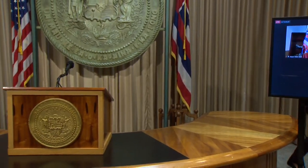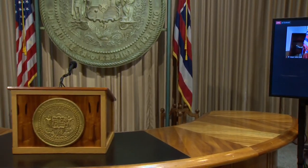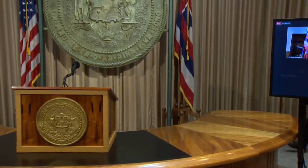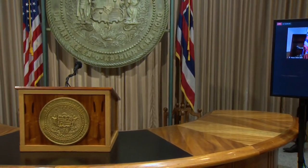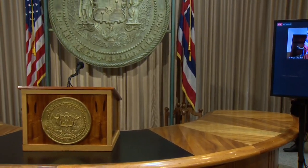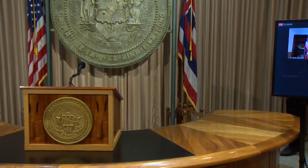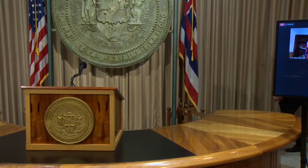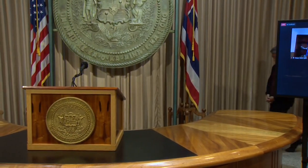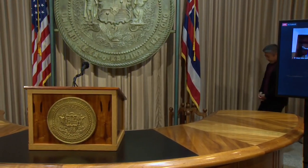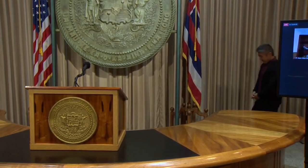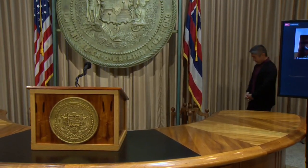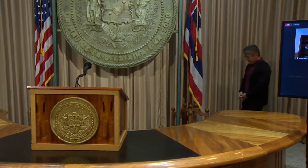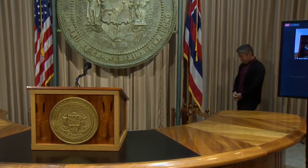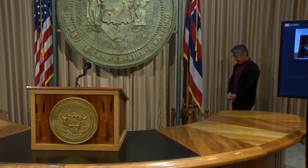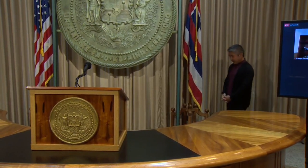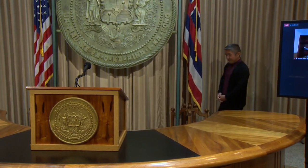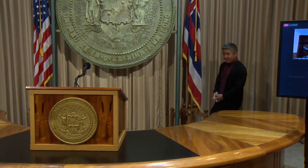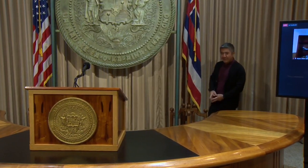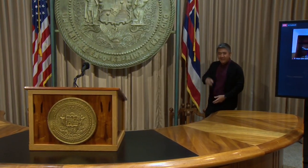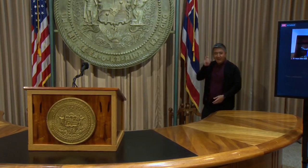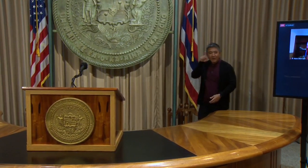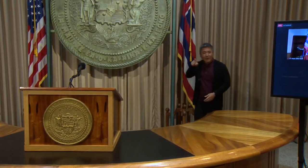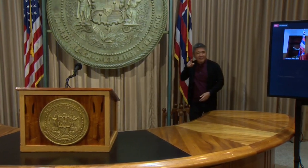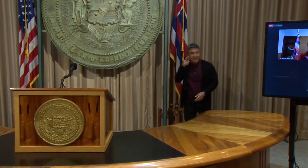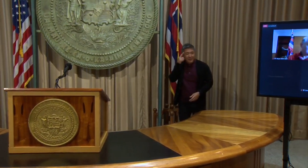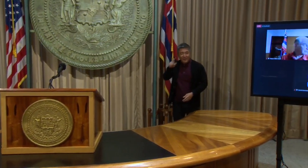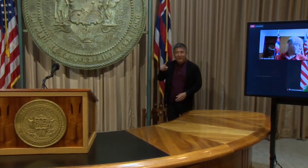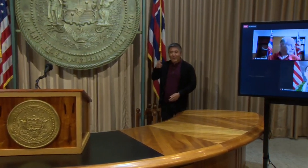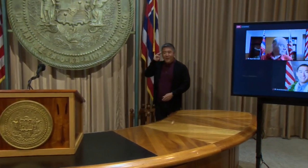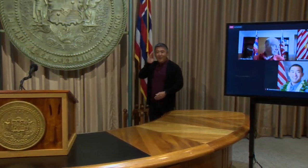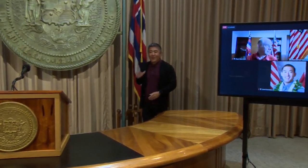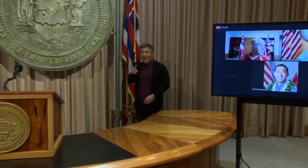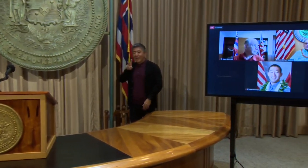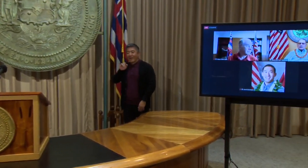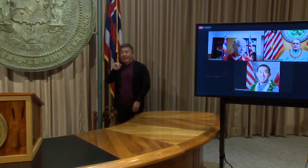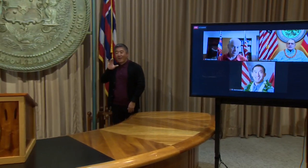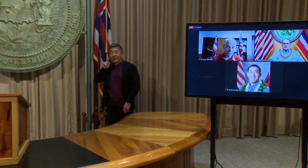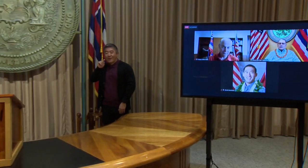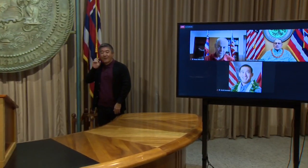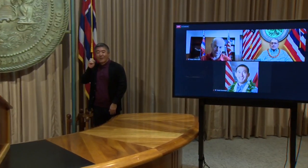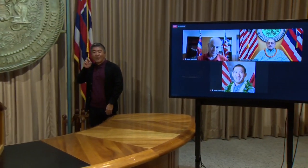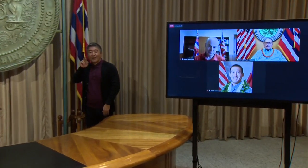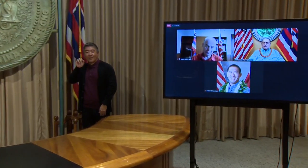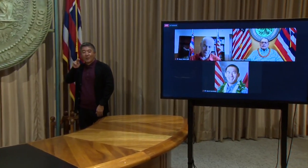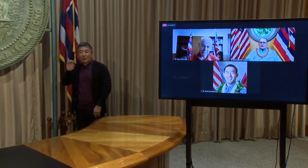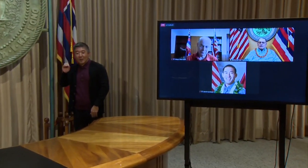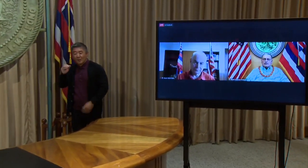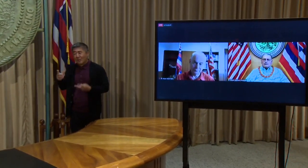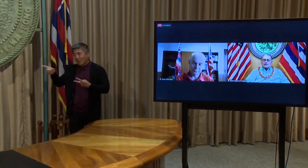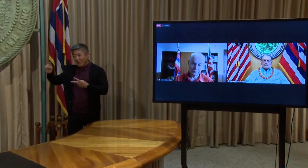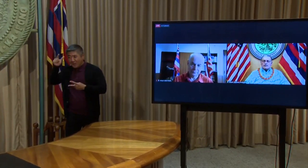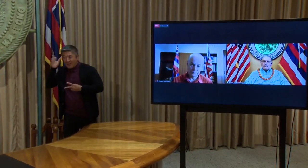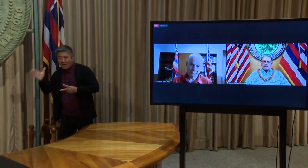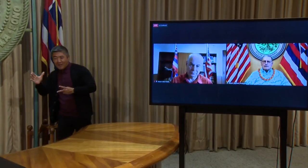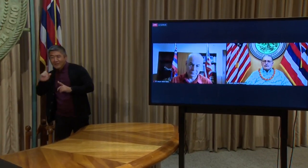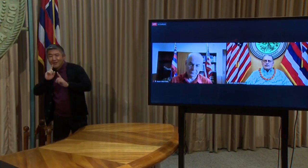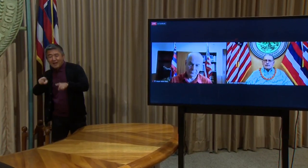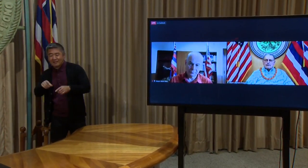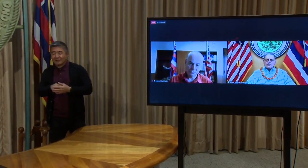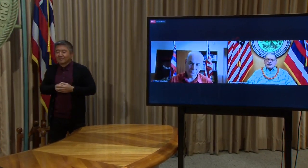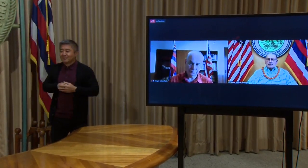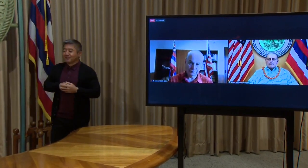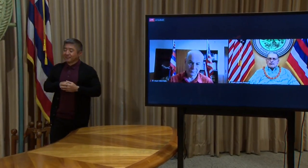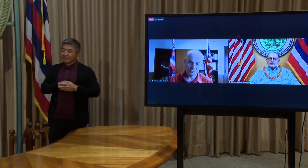Hi, this question is for Mayor Victorino, and I'm not sure if the governor wants to weigh in as well. With the rollout of the